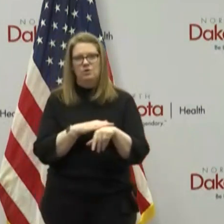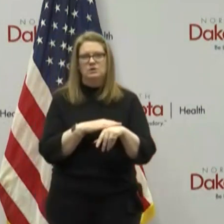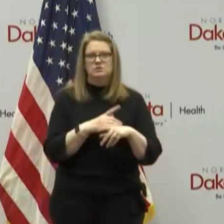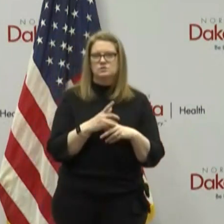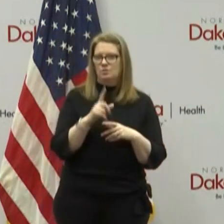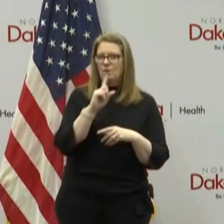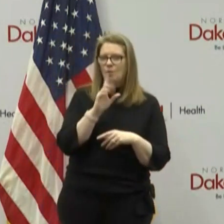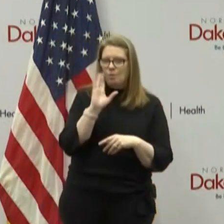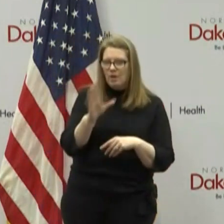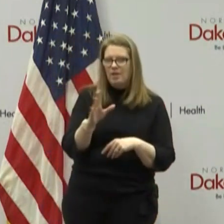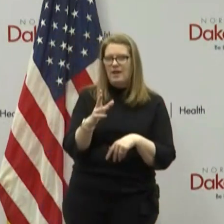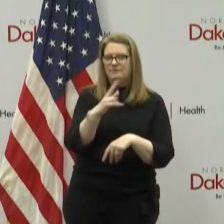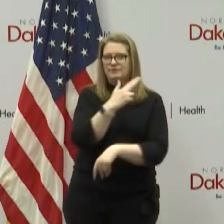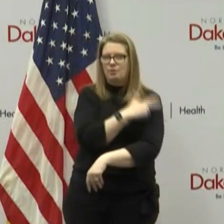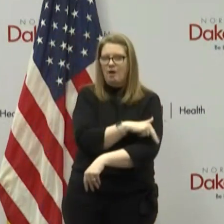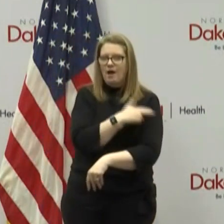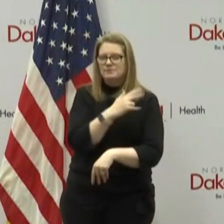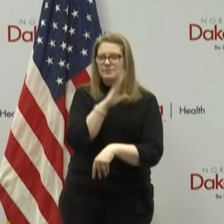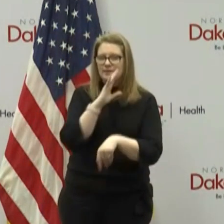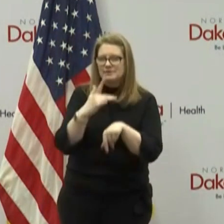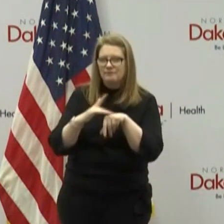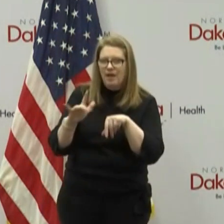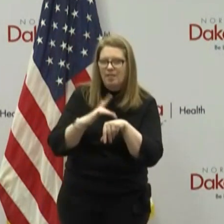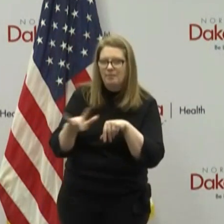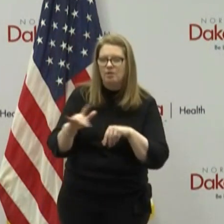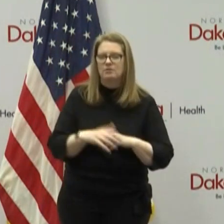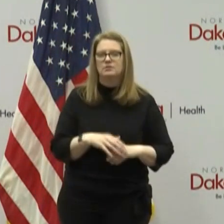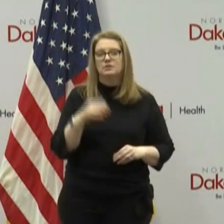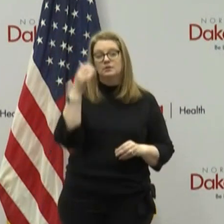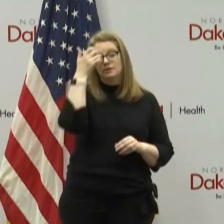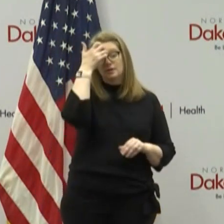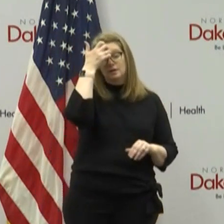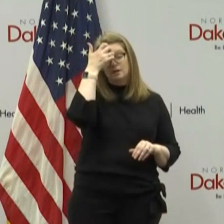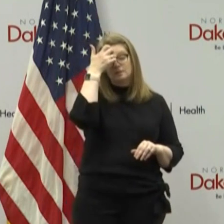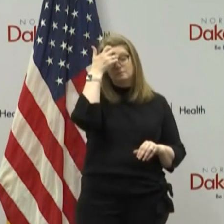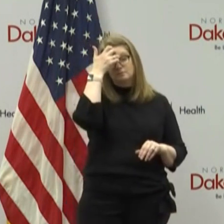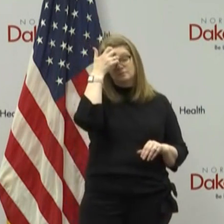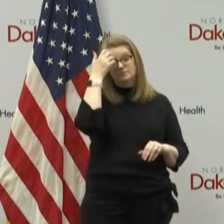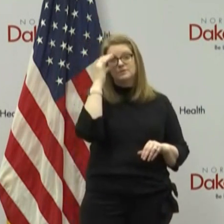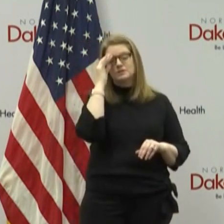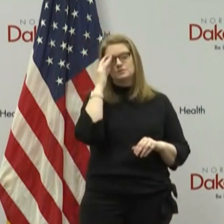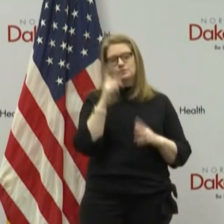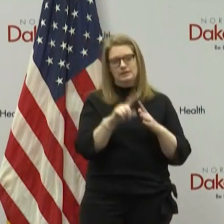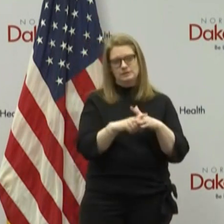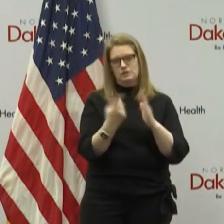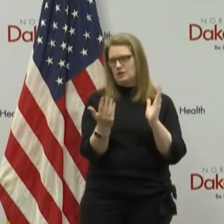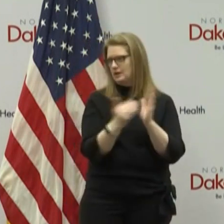other as we get back to the new normal.